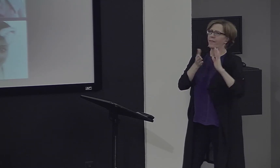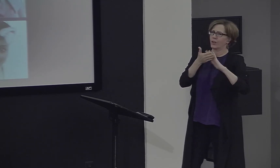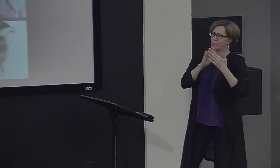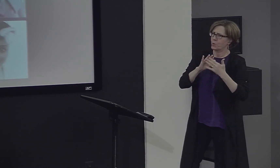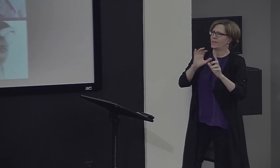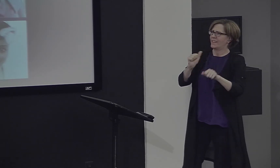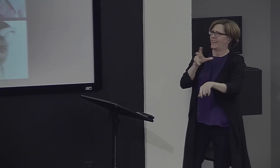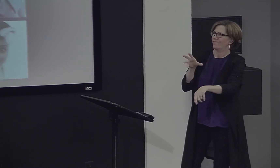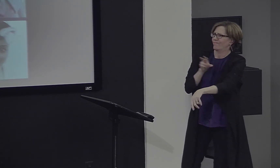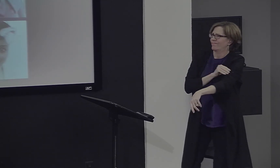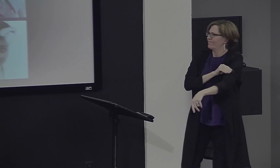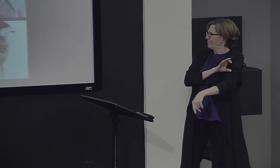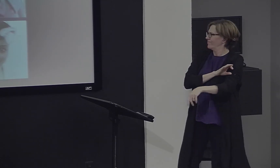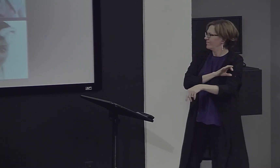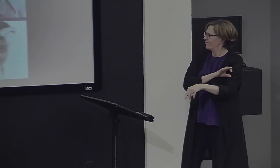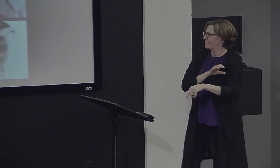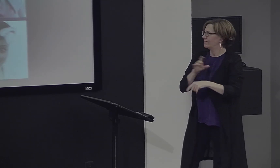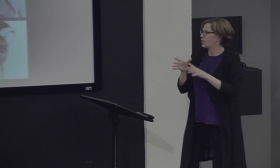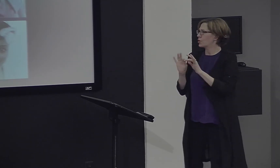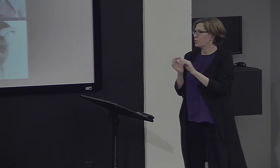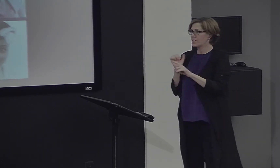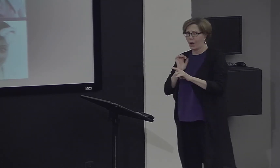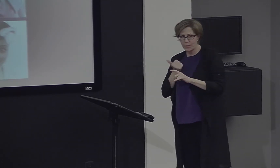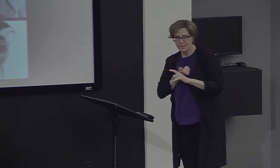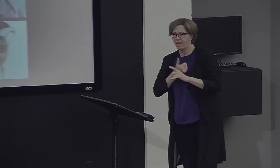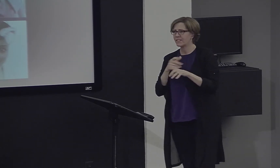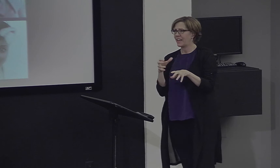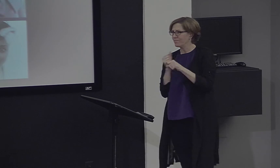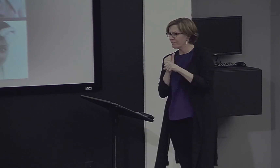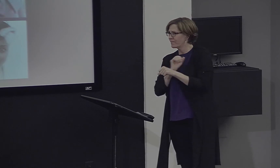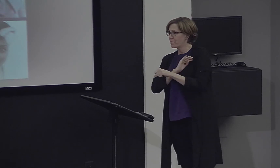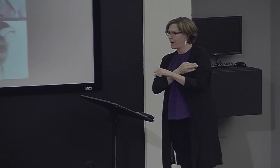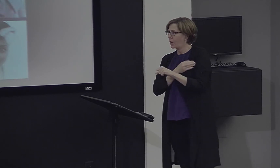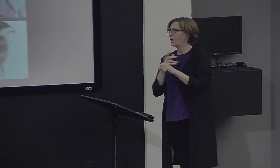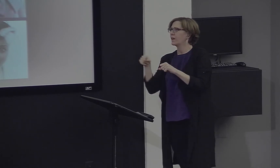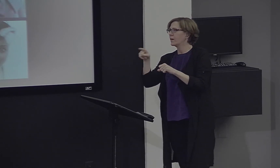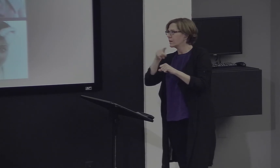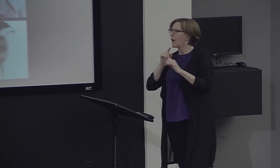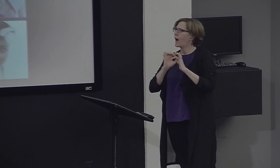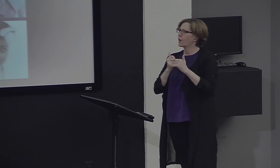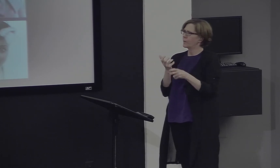how do we take back the power? That the community can take back